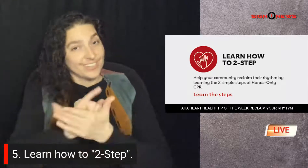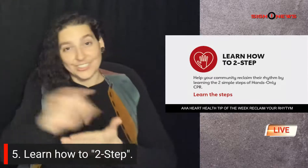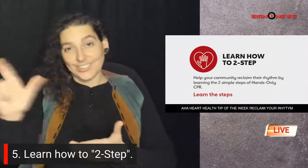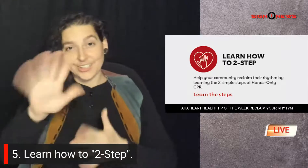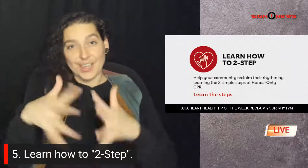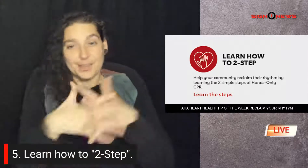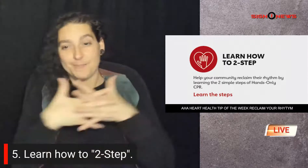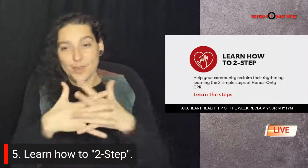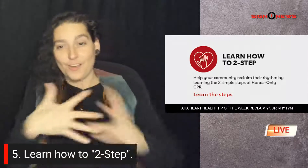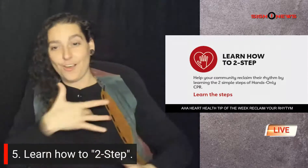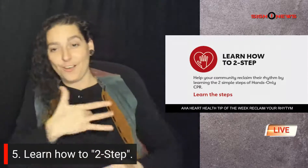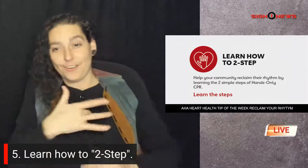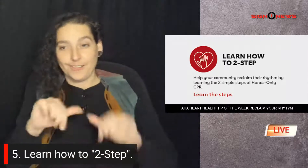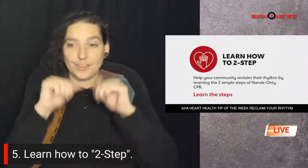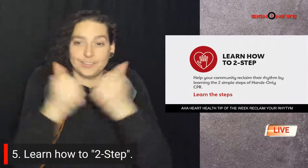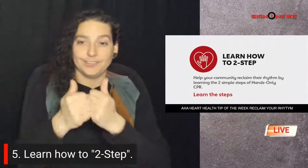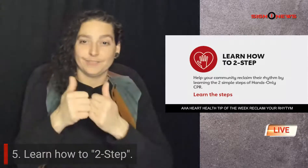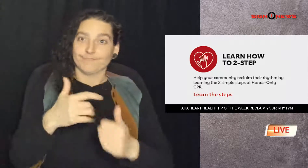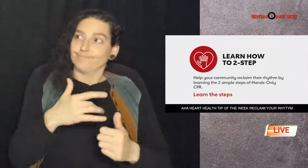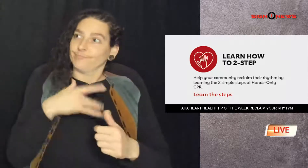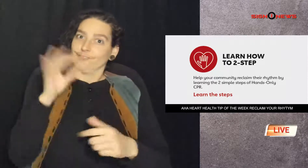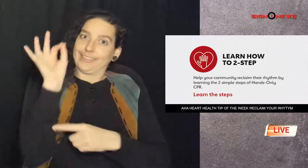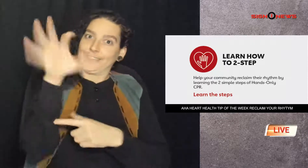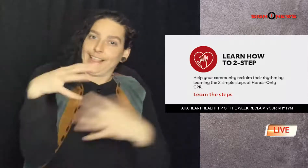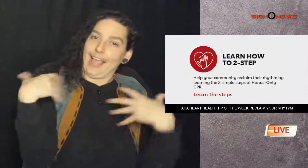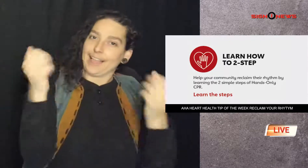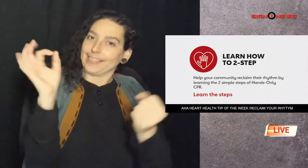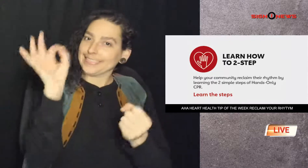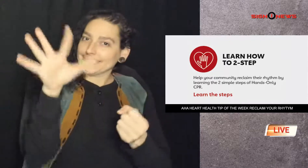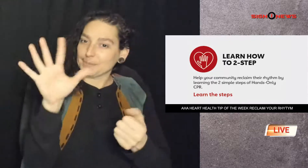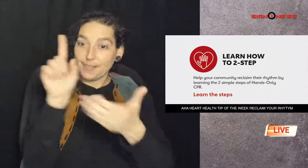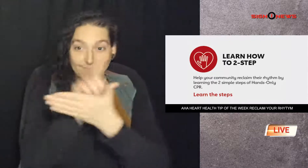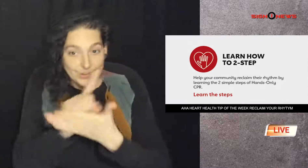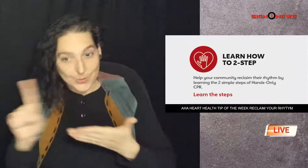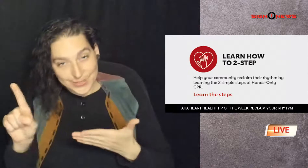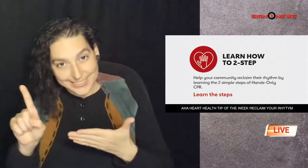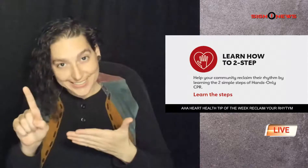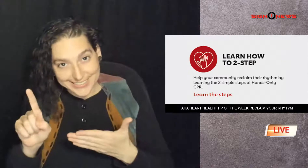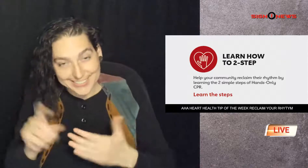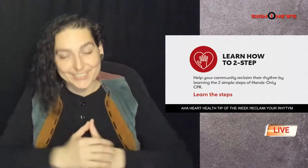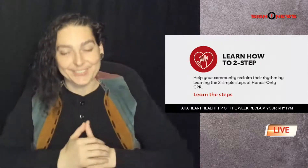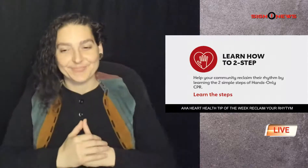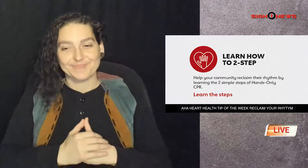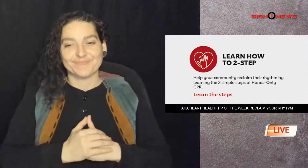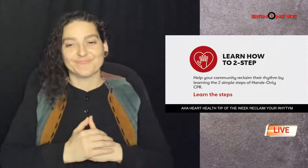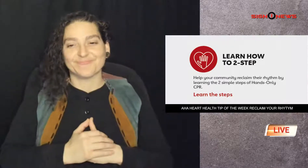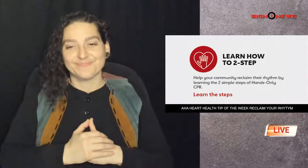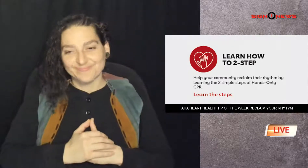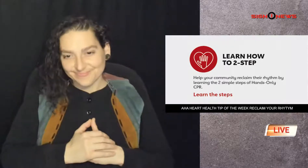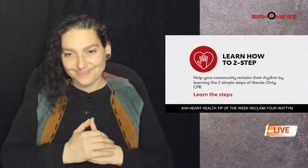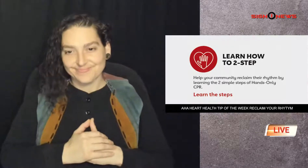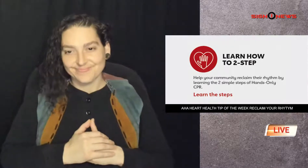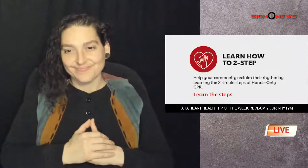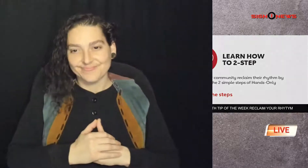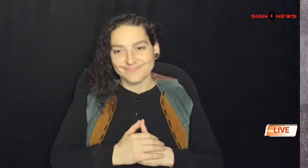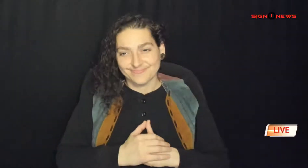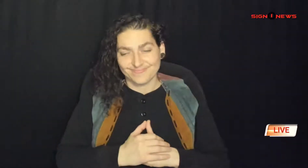a chance to save someone's life. And that is your Heart Association Heart Health Tip of the